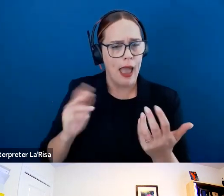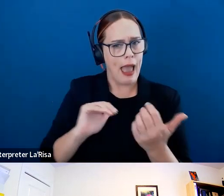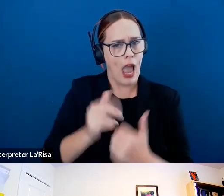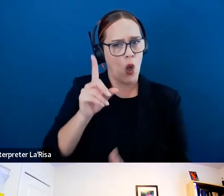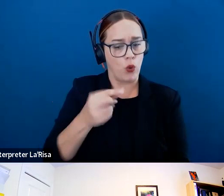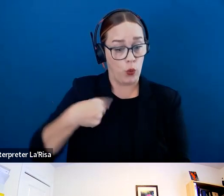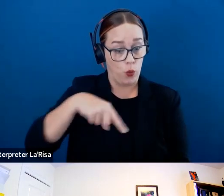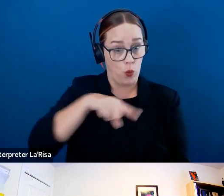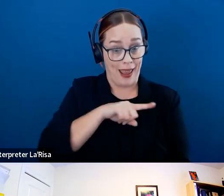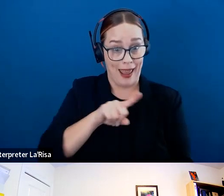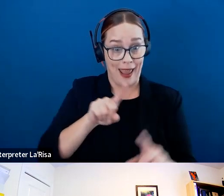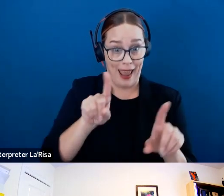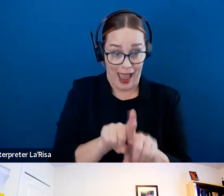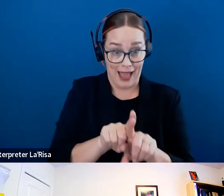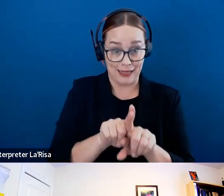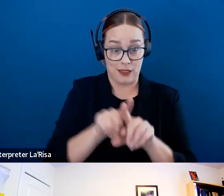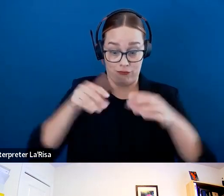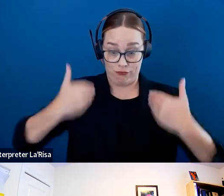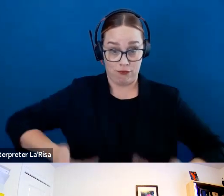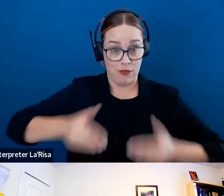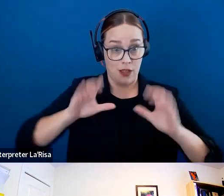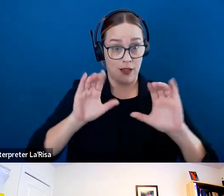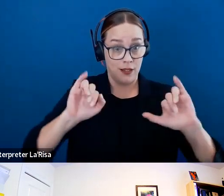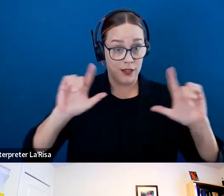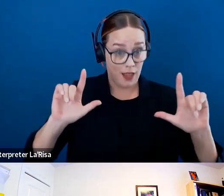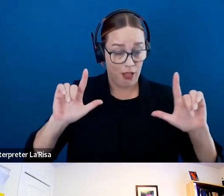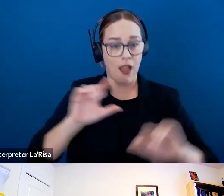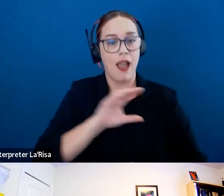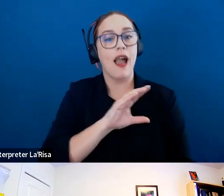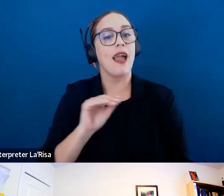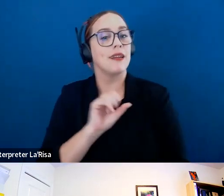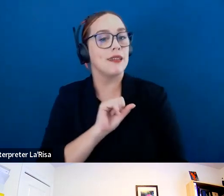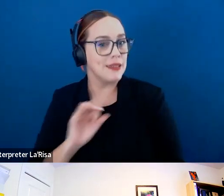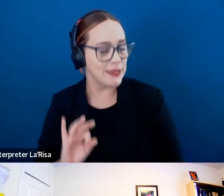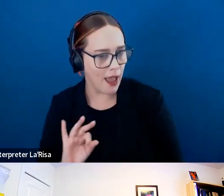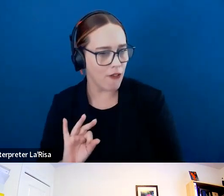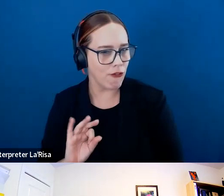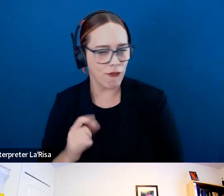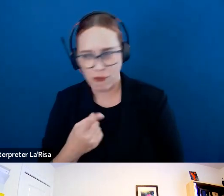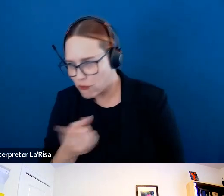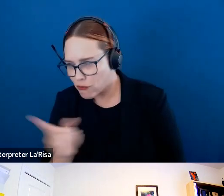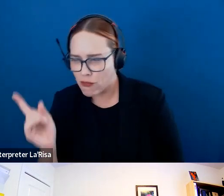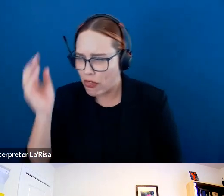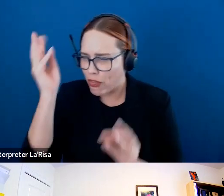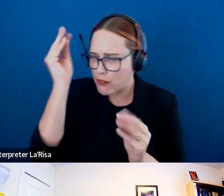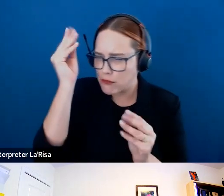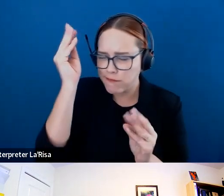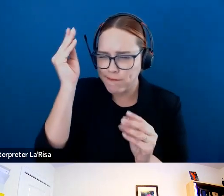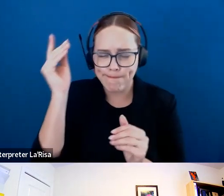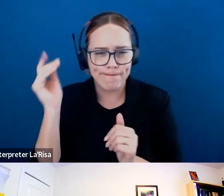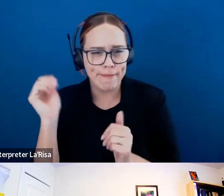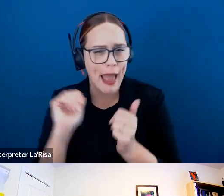as our staff, think about employment, and how is that coming across